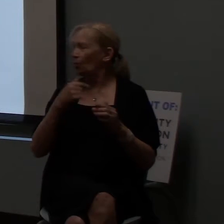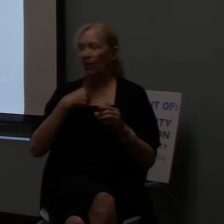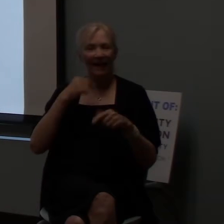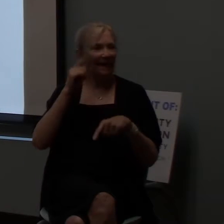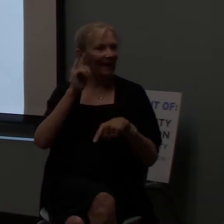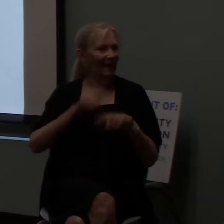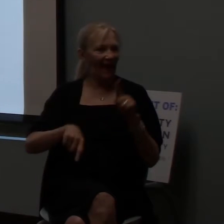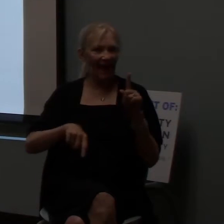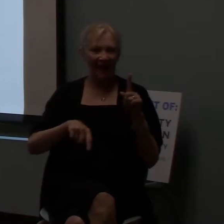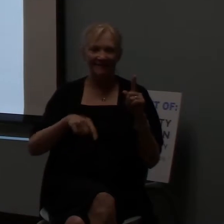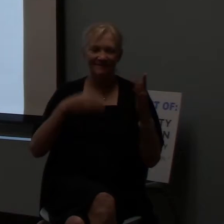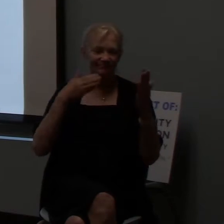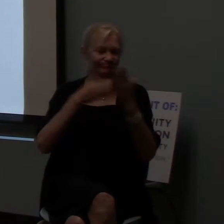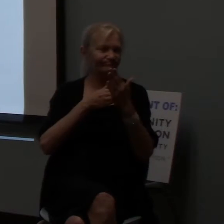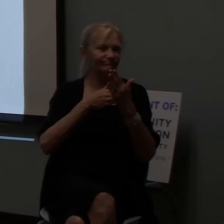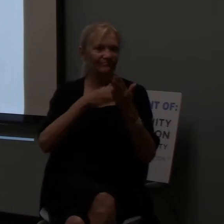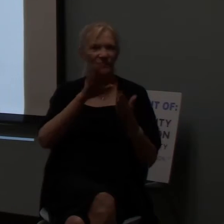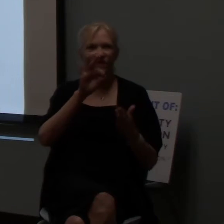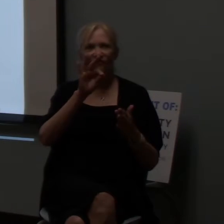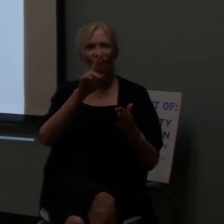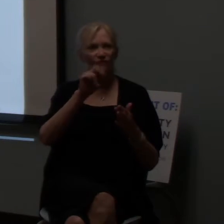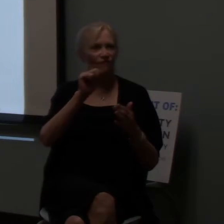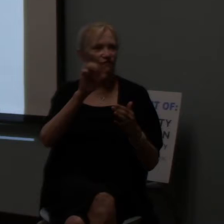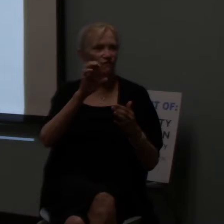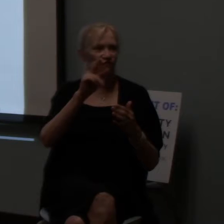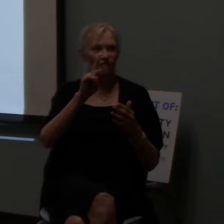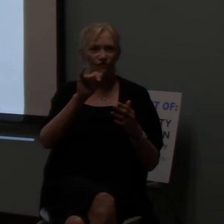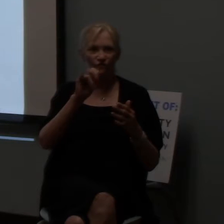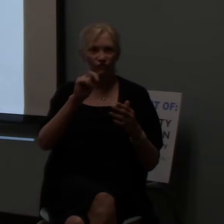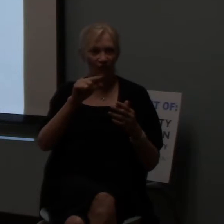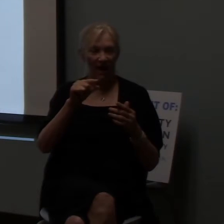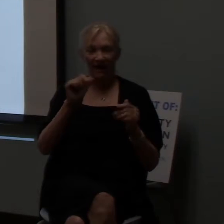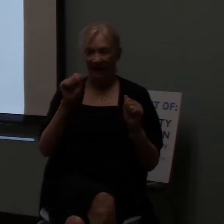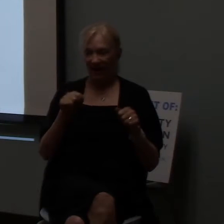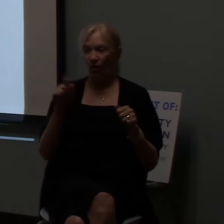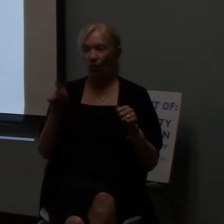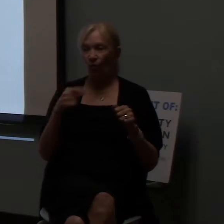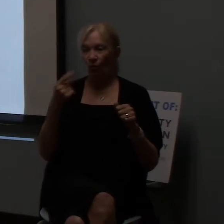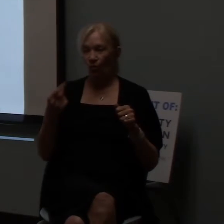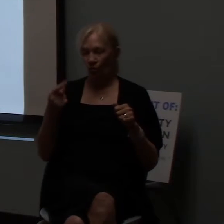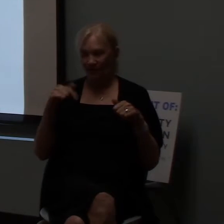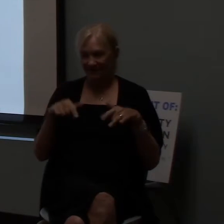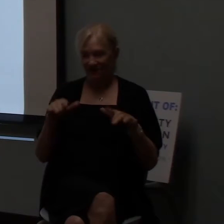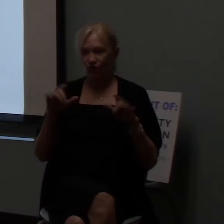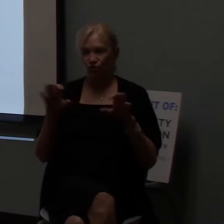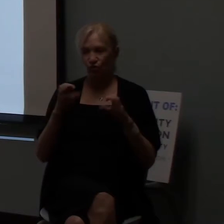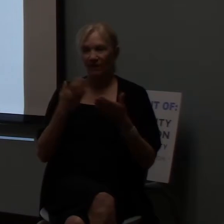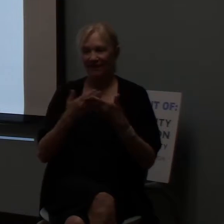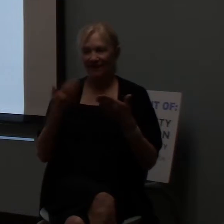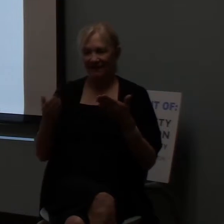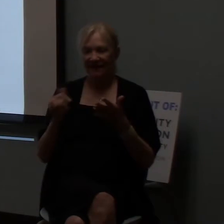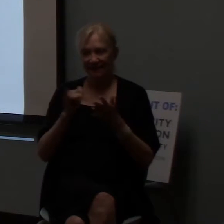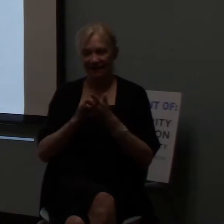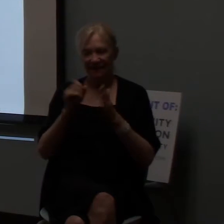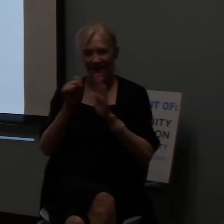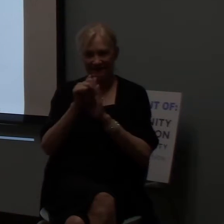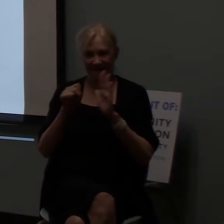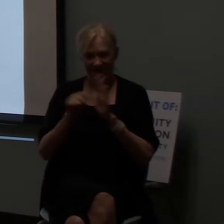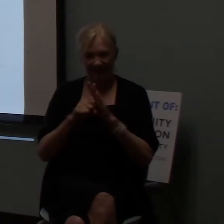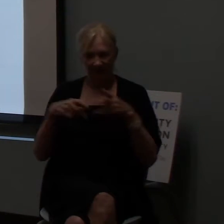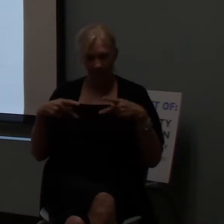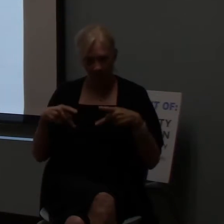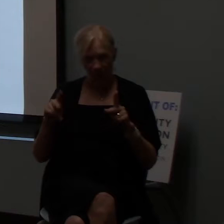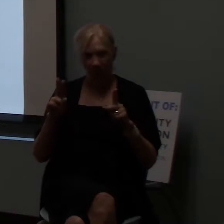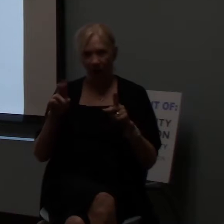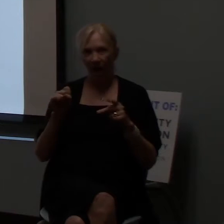ban fracking if we have, if we're a home rule county, because we can only still do the things that the state allows us to do.